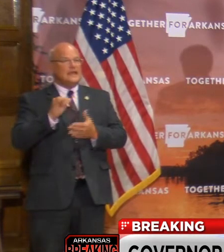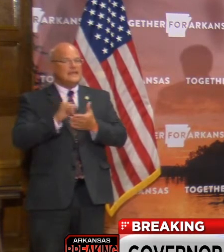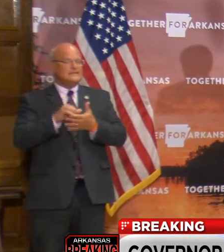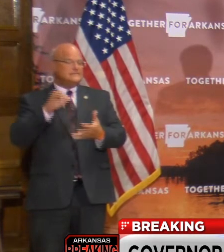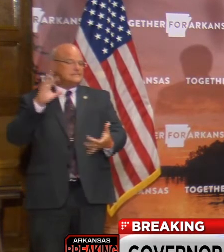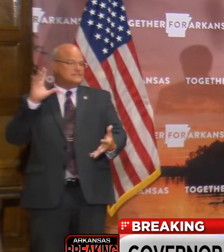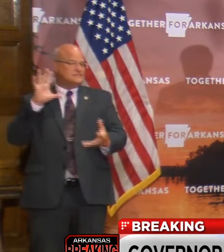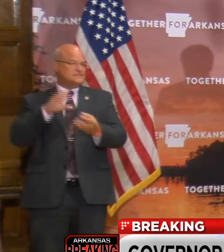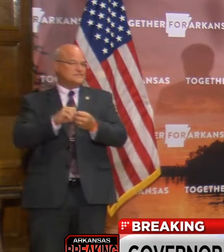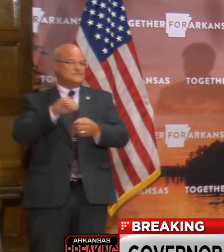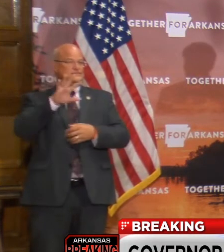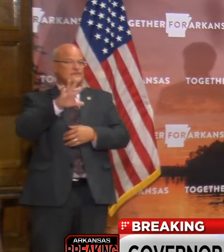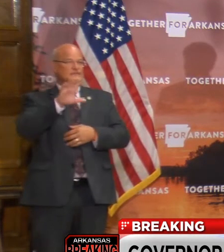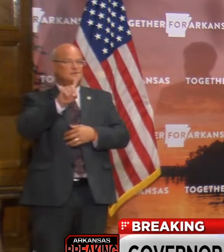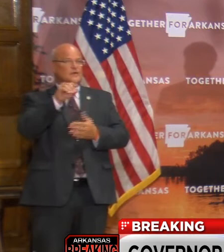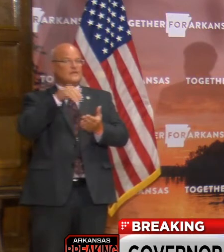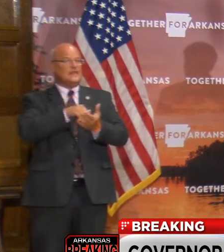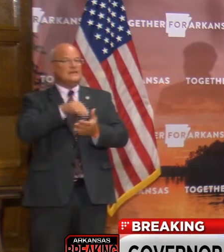brings us to